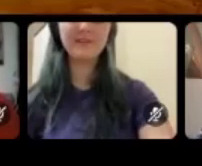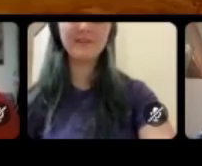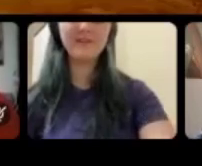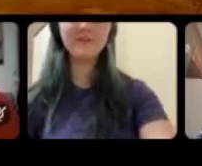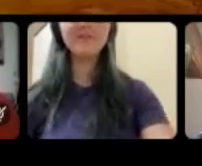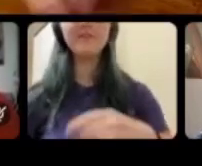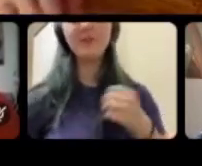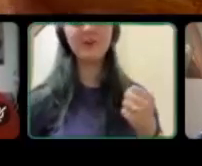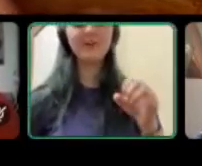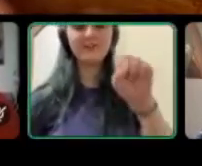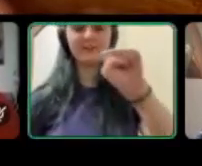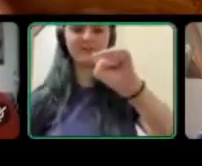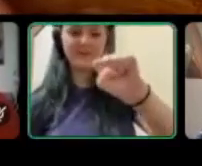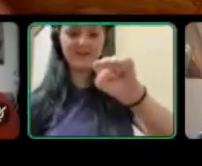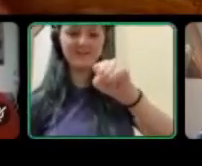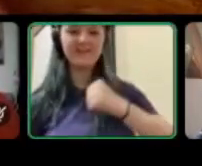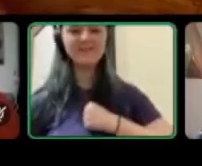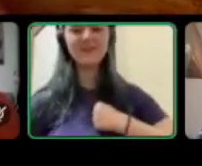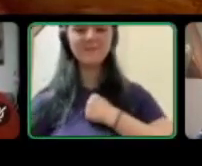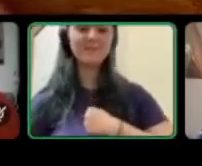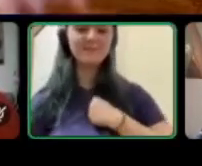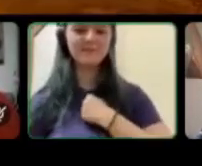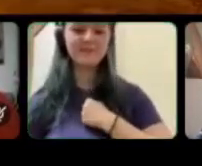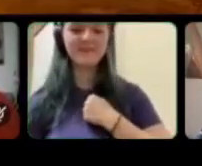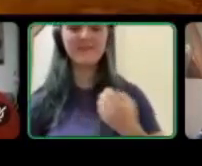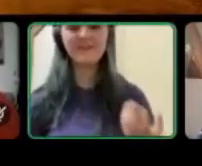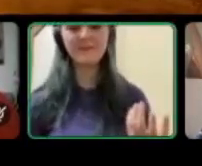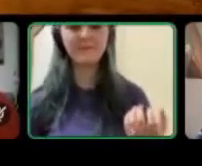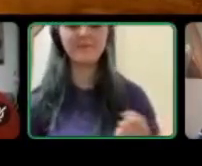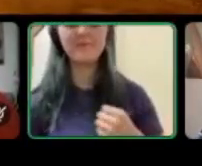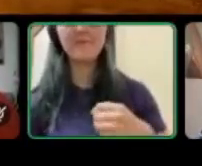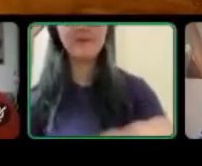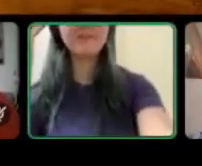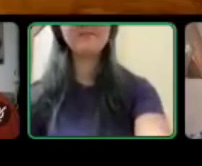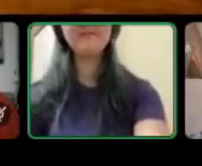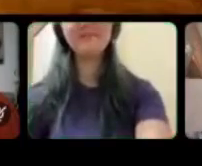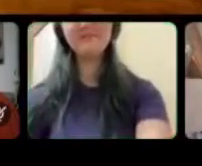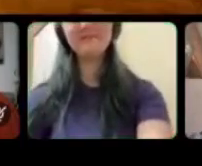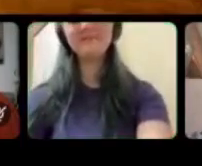Sorry. Sorry is also the S hand shape, Mhm. if that helps remember. Yep.